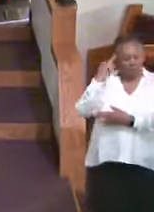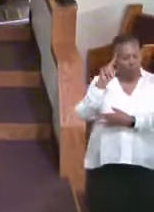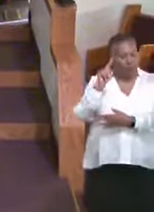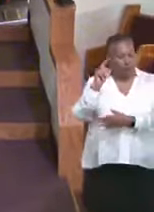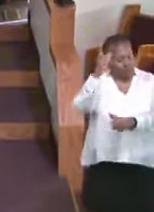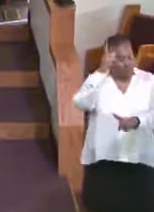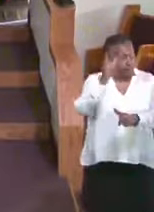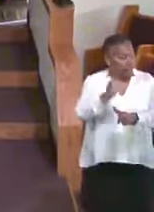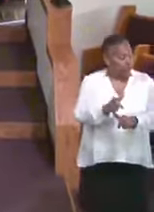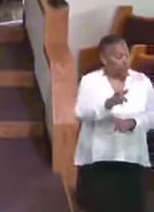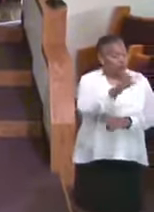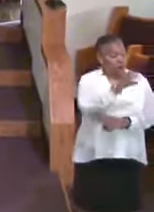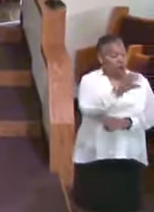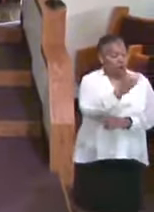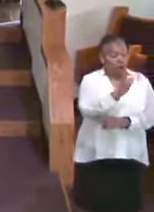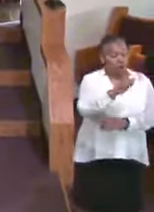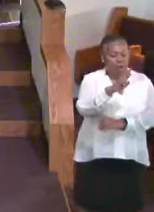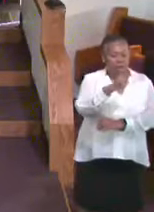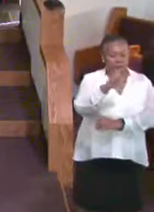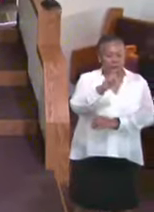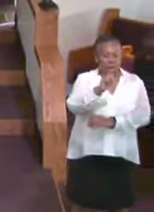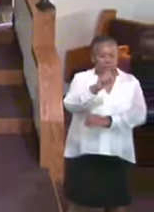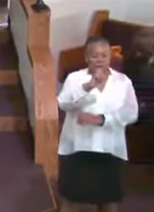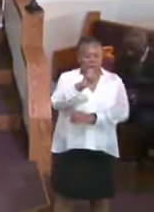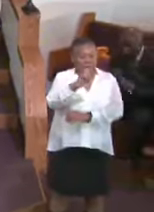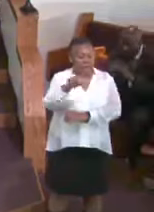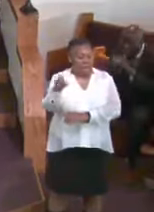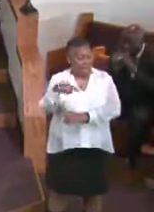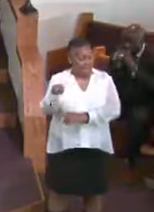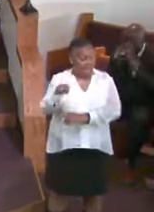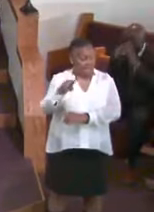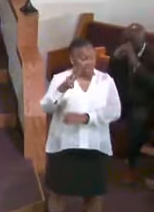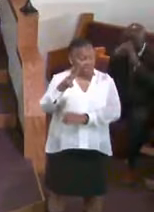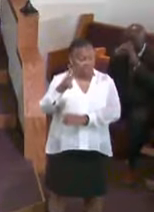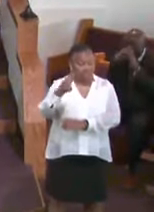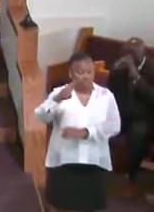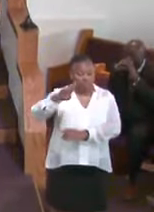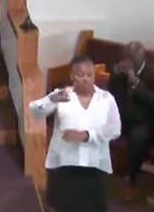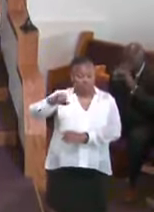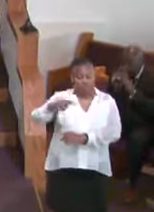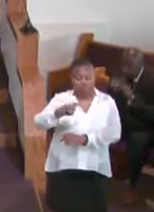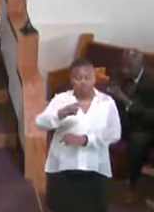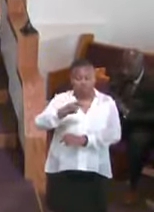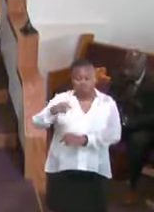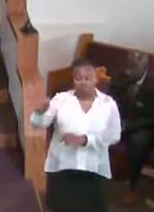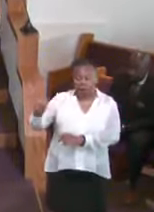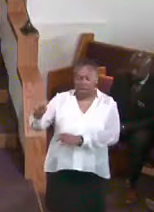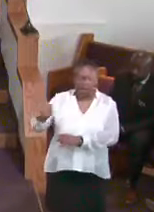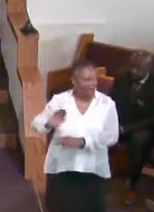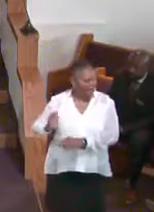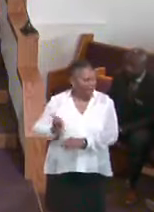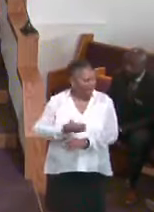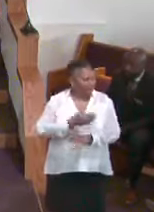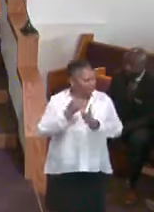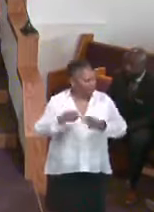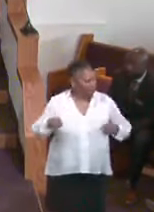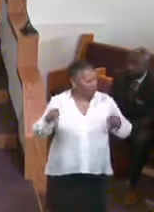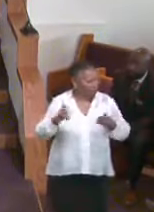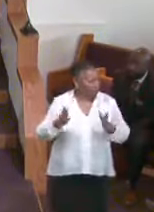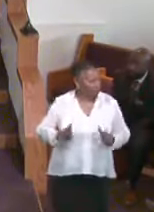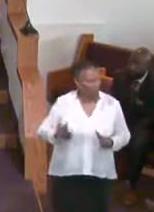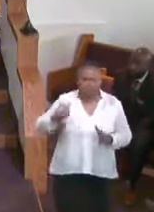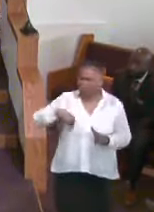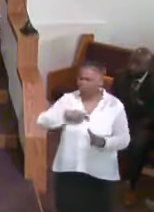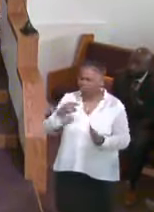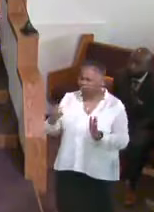Wright, amen, amen. So grateful to God for him and our musicians, and we're just looking forward for what the Lord is